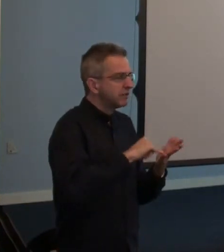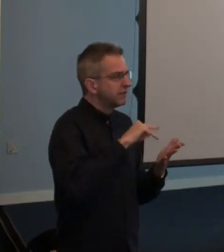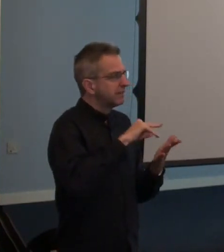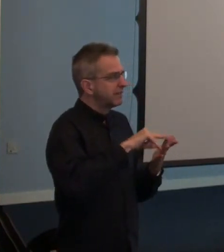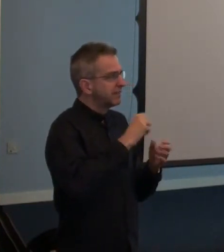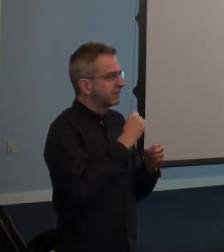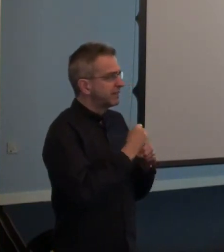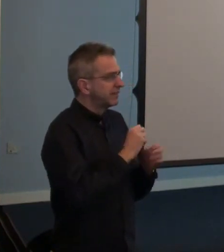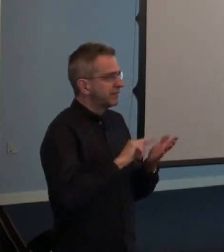Fonda,